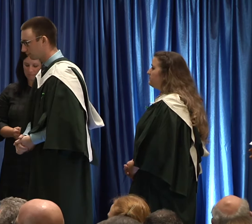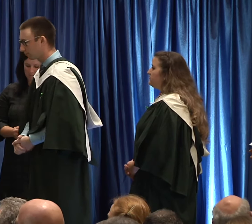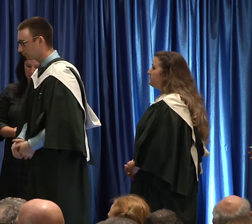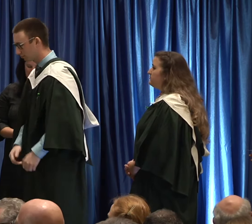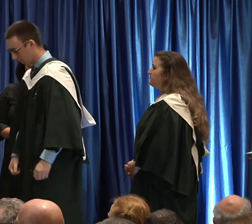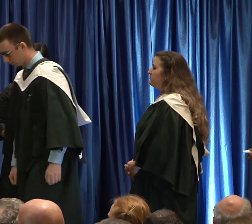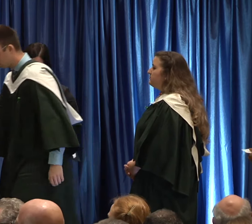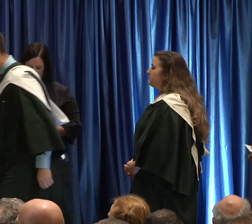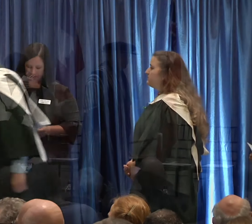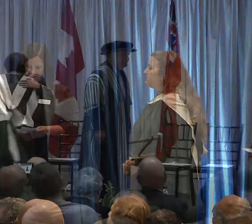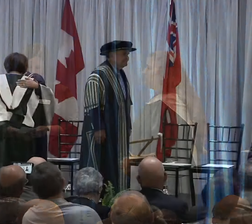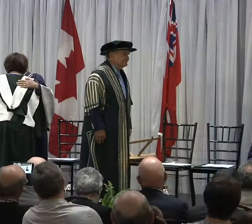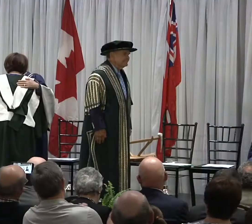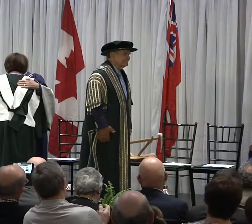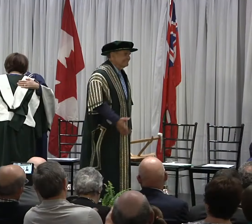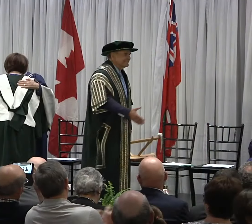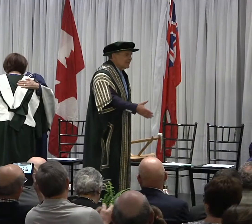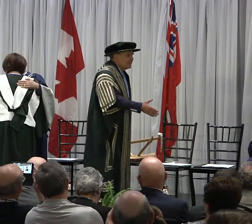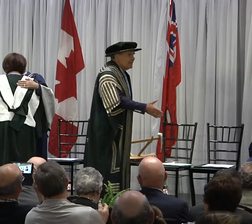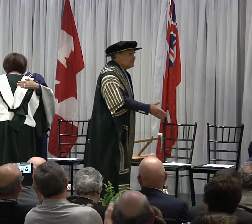Samuel Richardson.